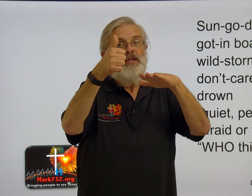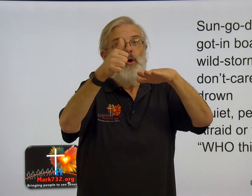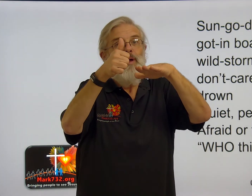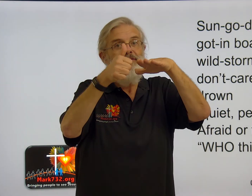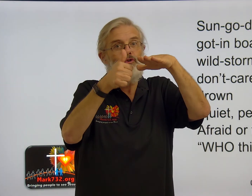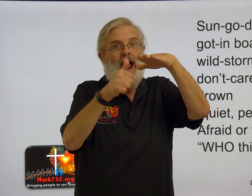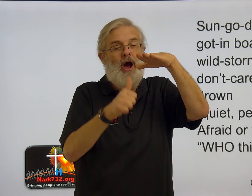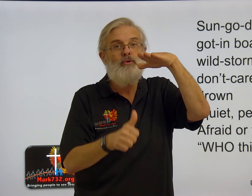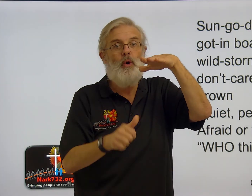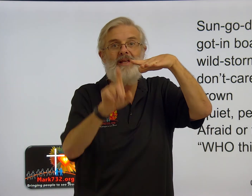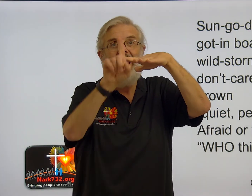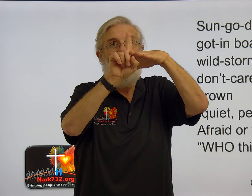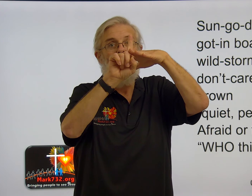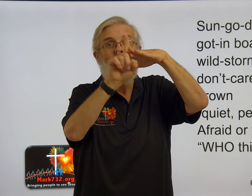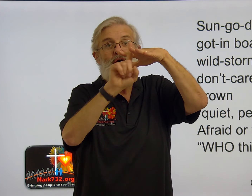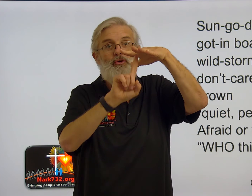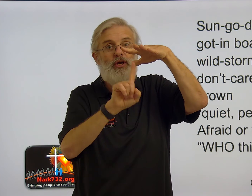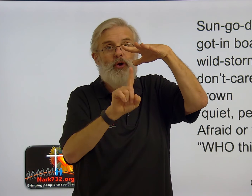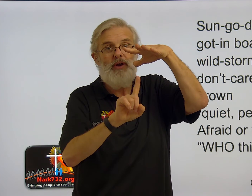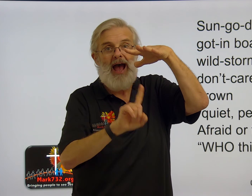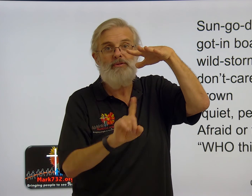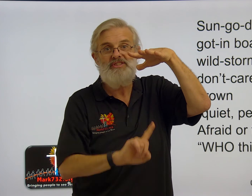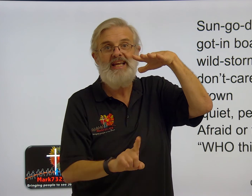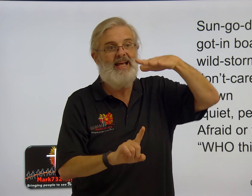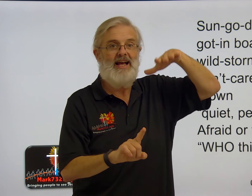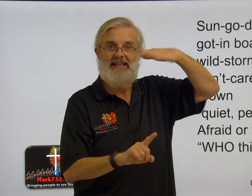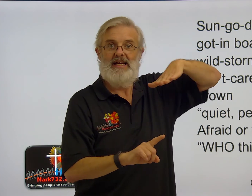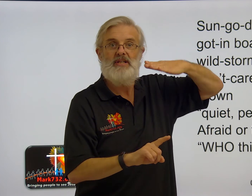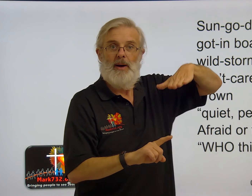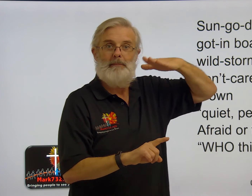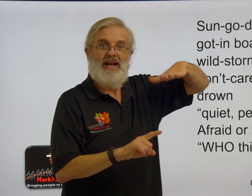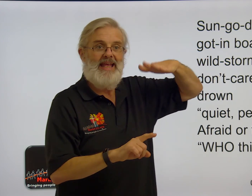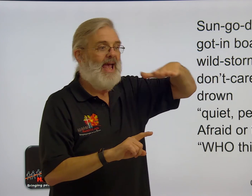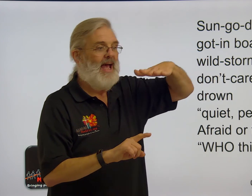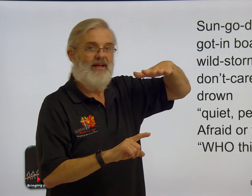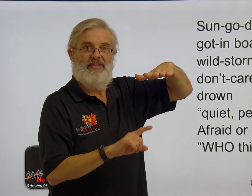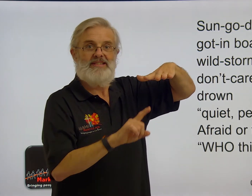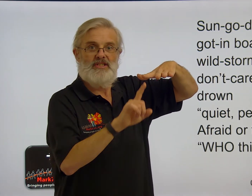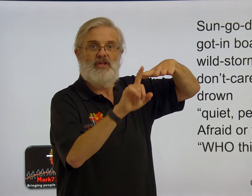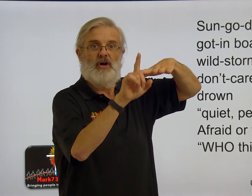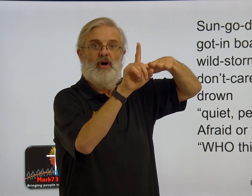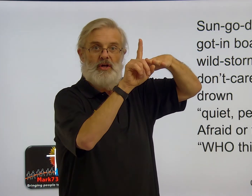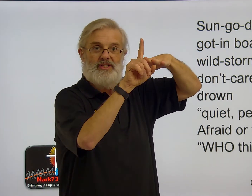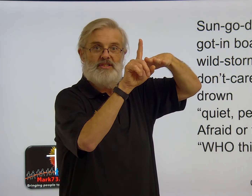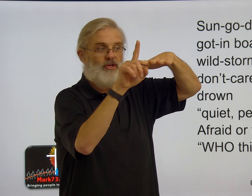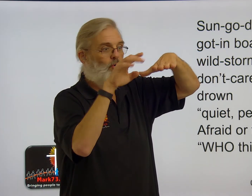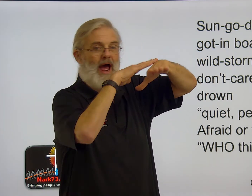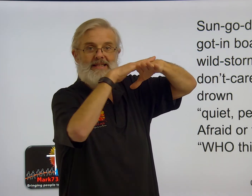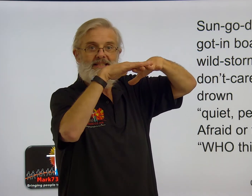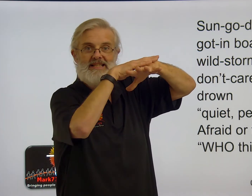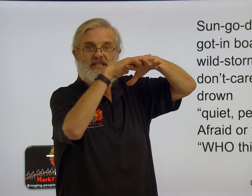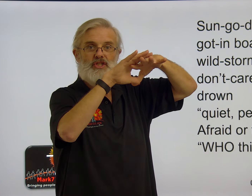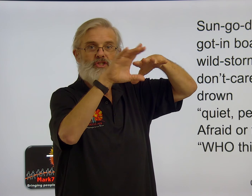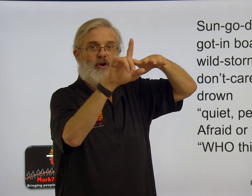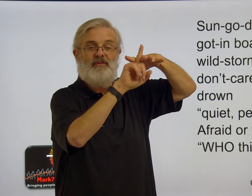have drowned going down. You can go down sinking like this. But again, this is the horizon, this is the surface,